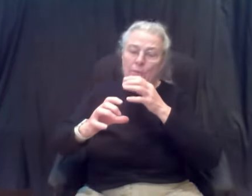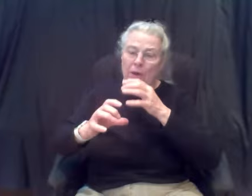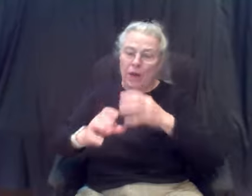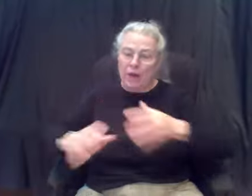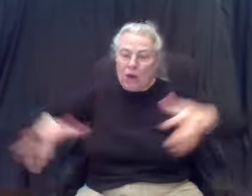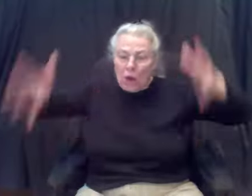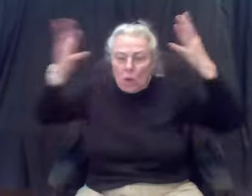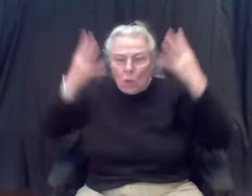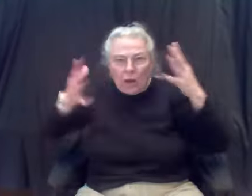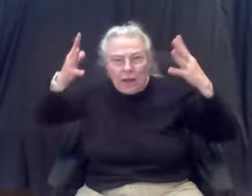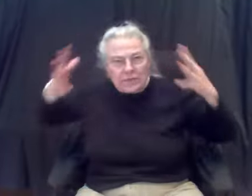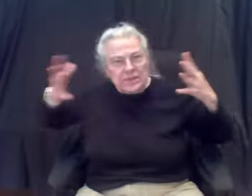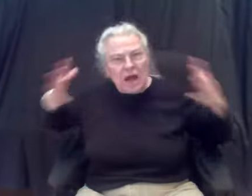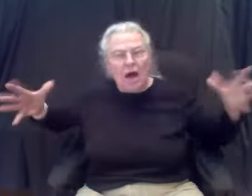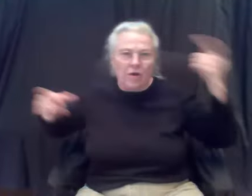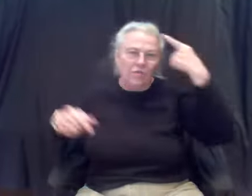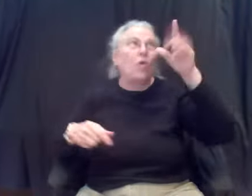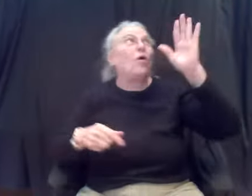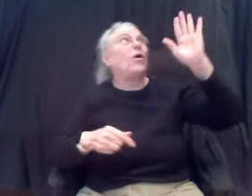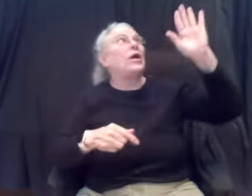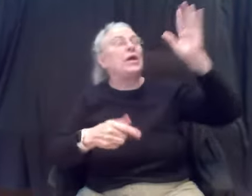trumpet will sound for his